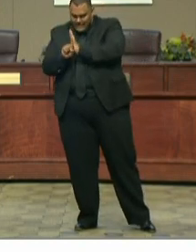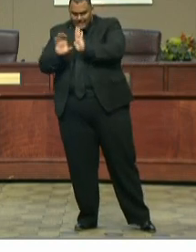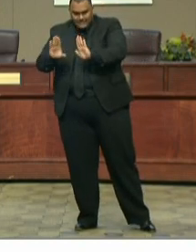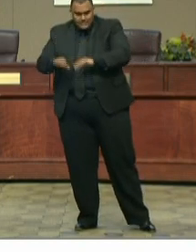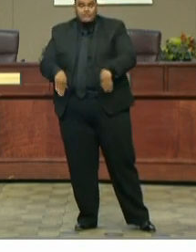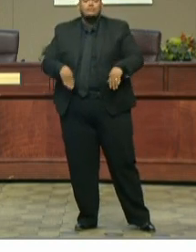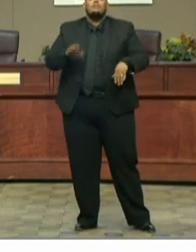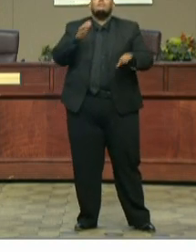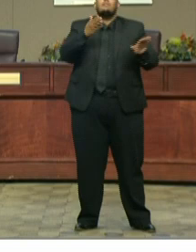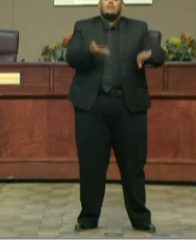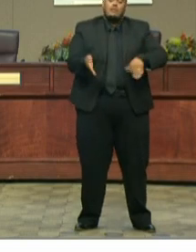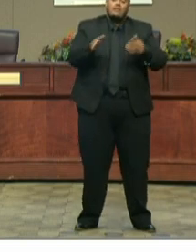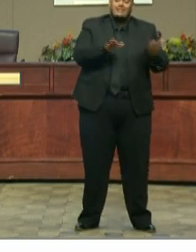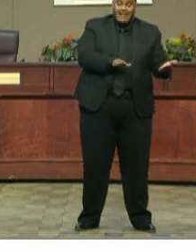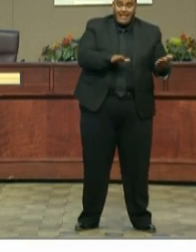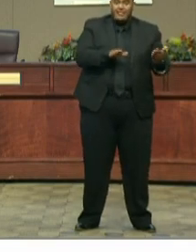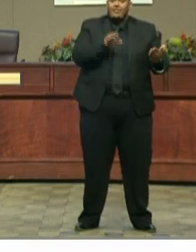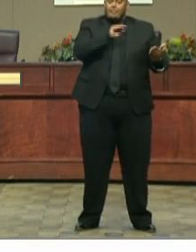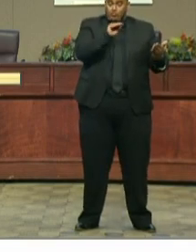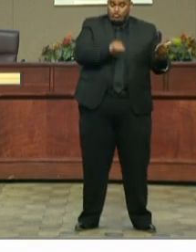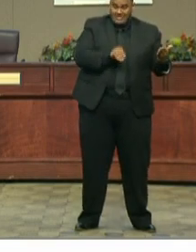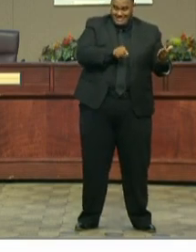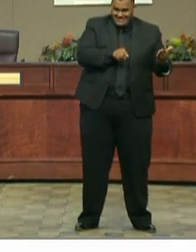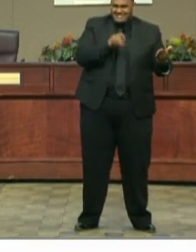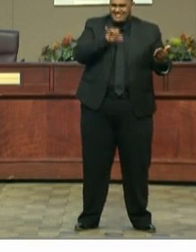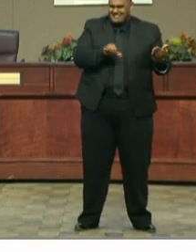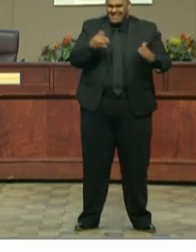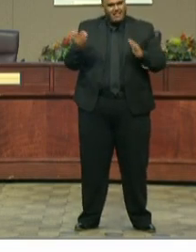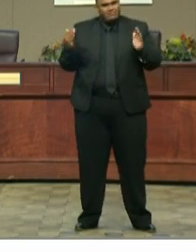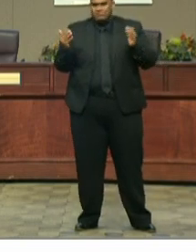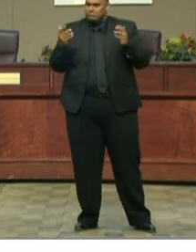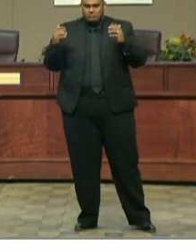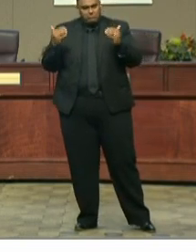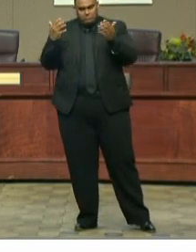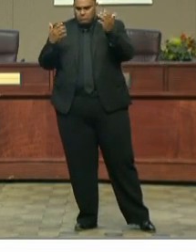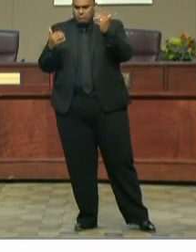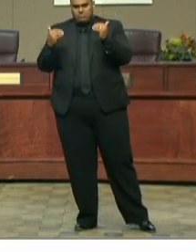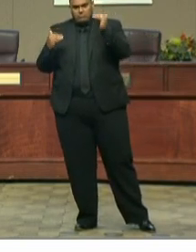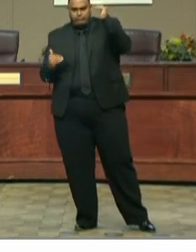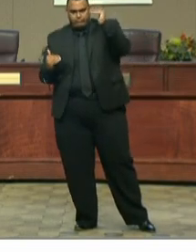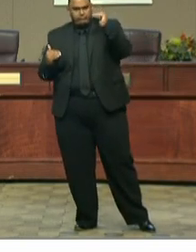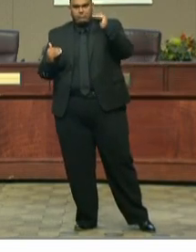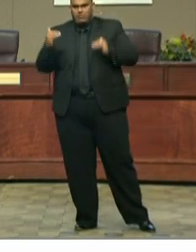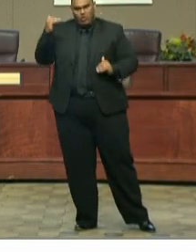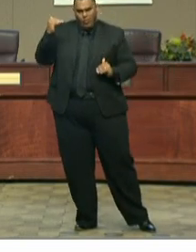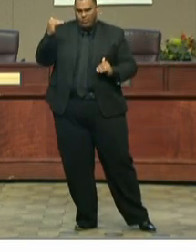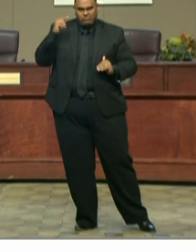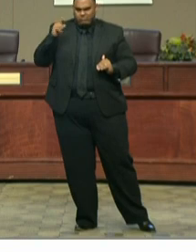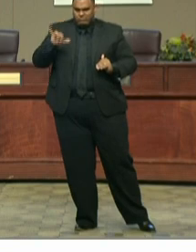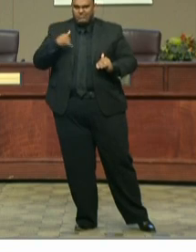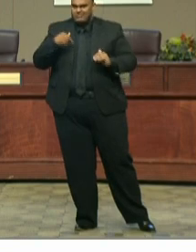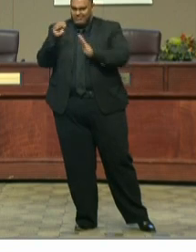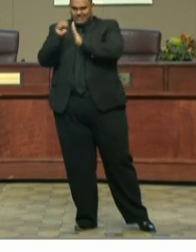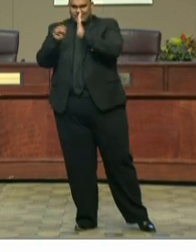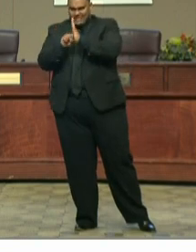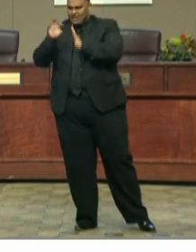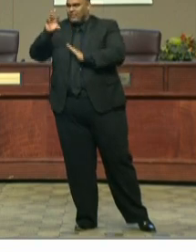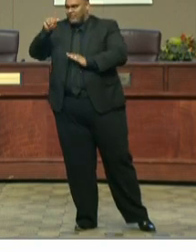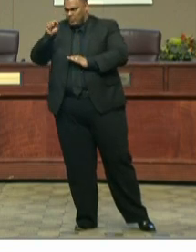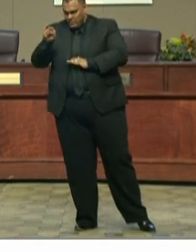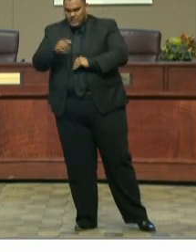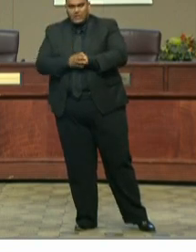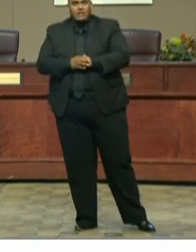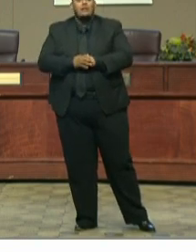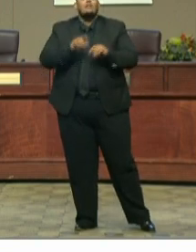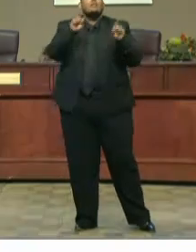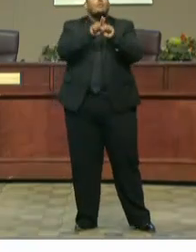state, and also our median age has decreased significantly. Last time that I talked to you, I think I mentioned, I don't have it for me, I think it